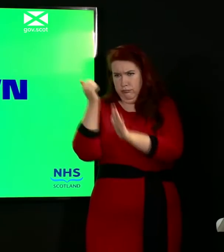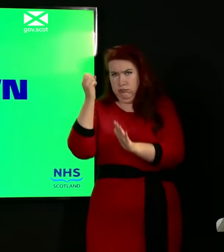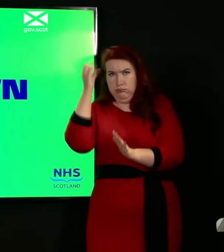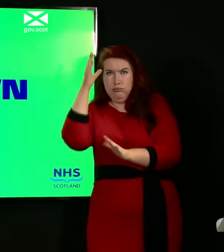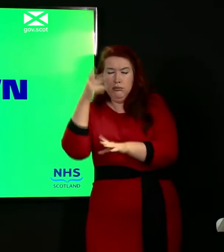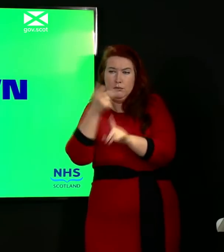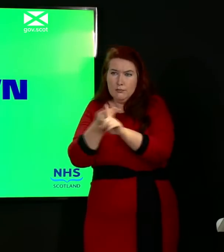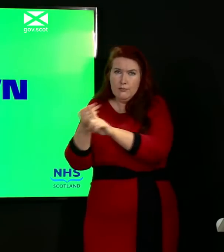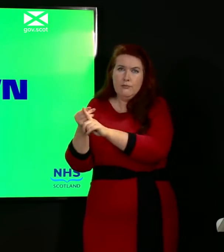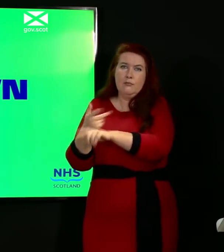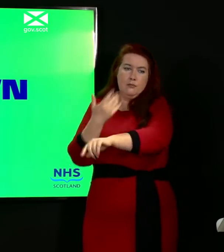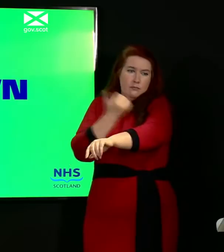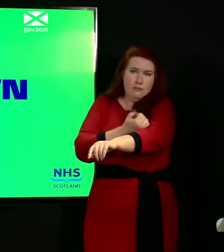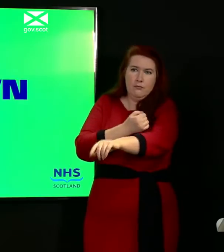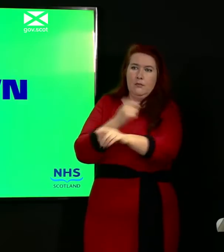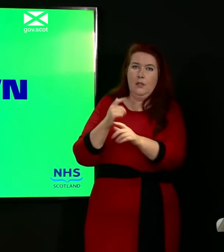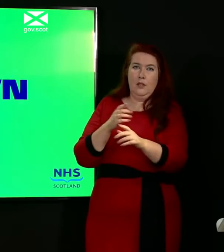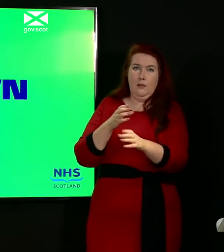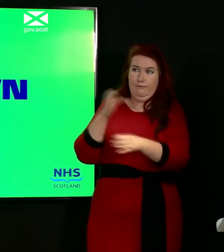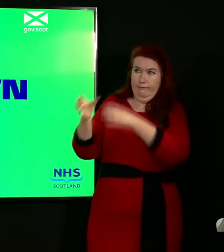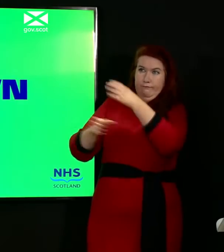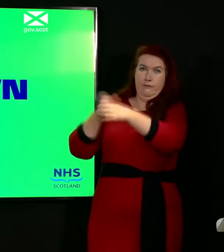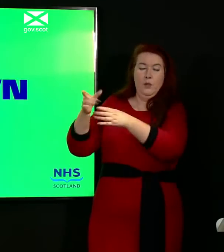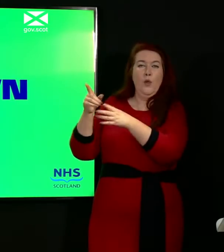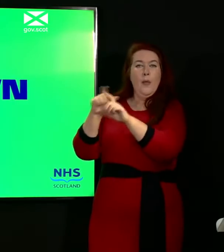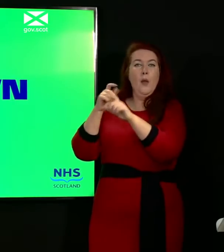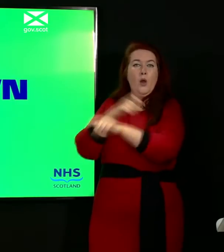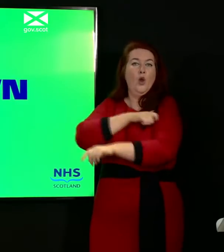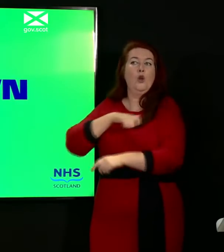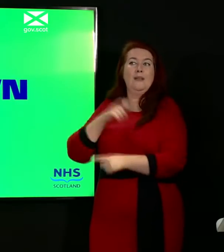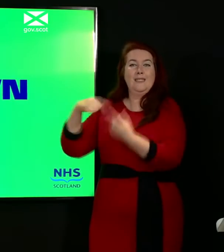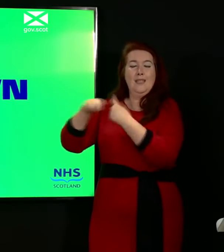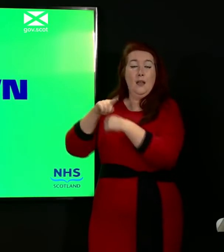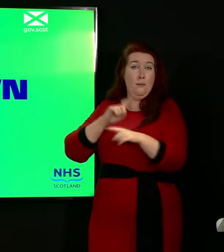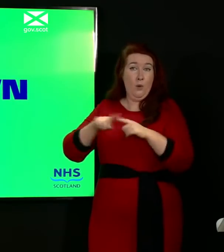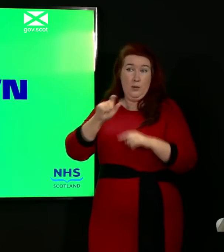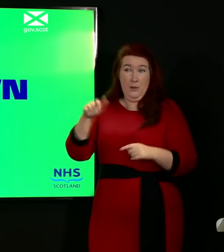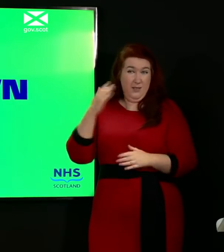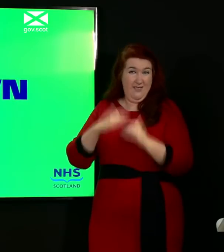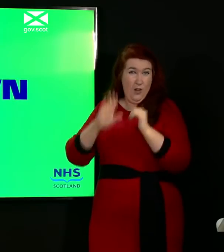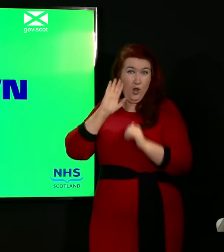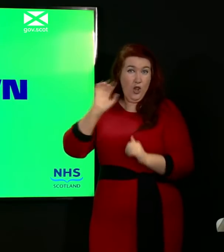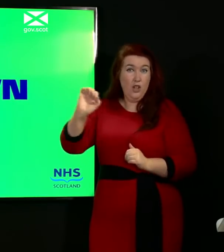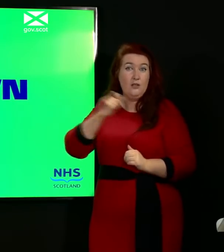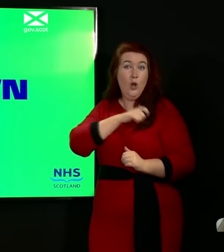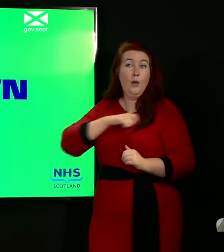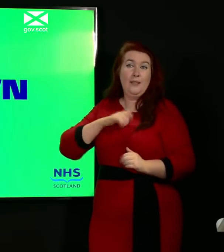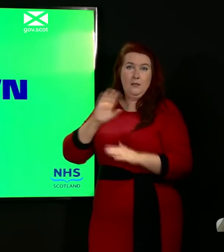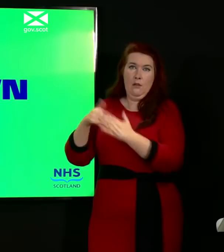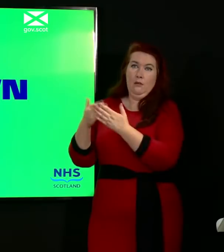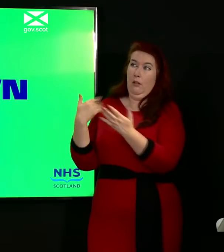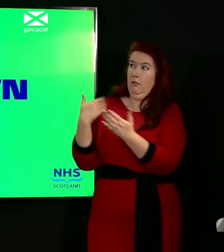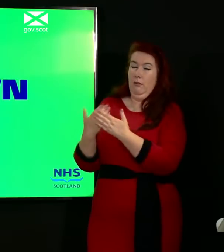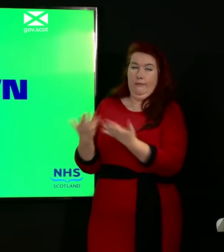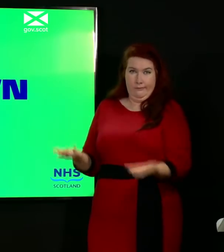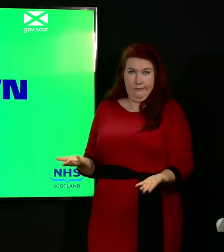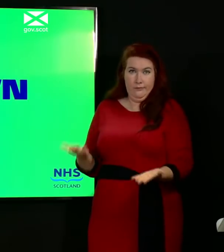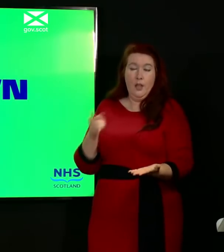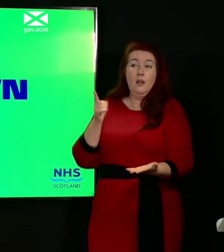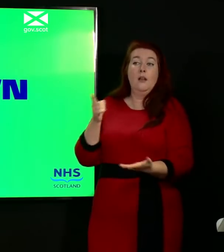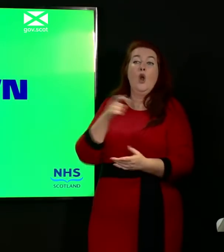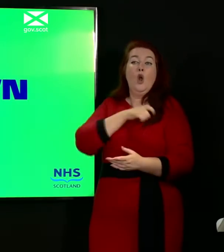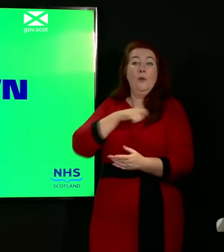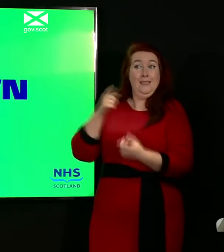leaders, virologists on those committees, committees that most people didn't know existed until 2 or 3 weeks ago. They have